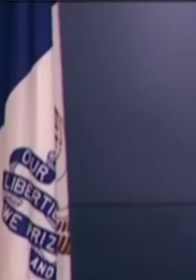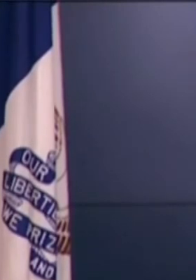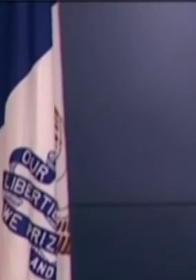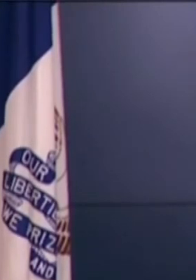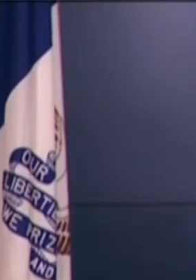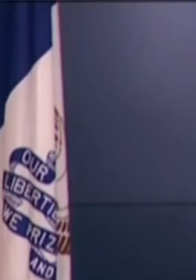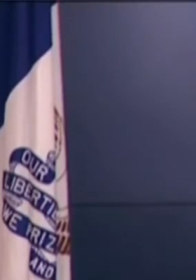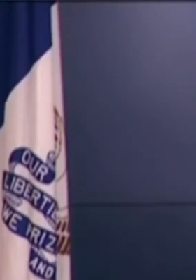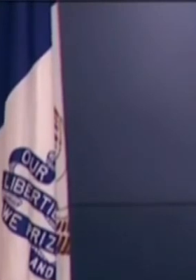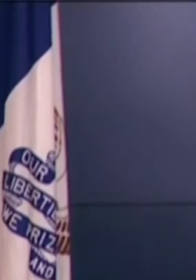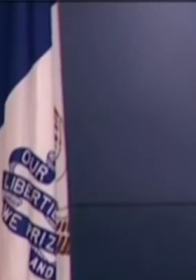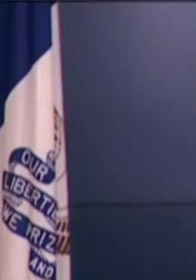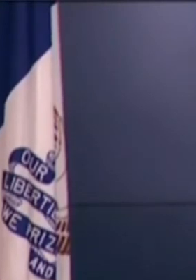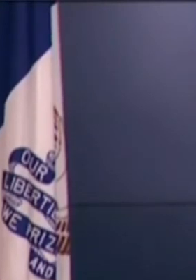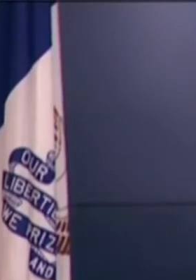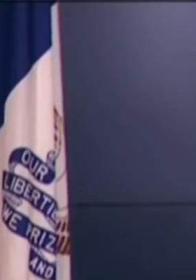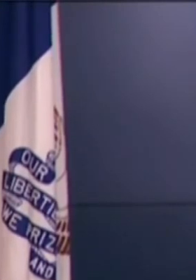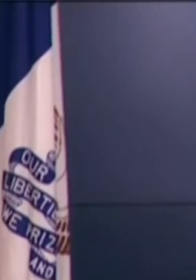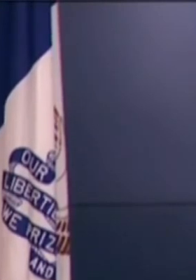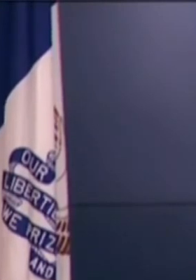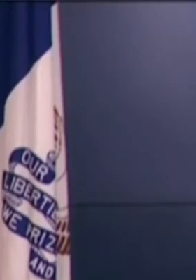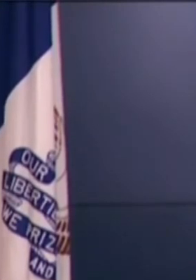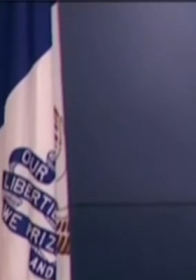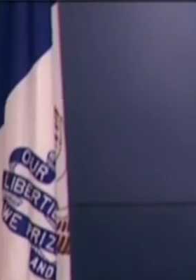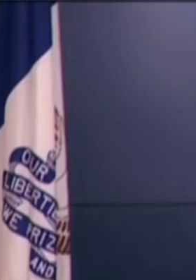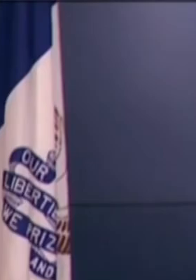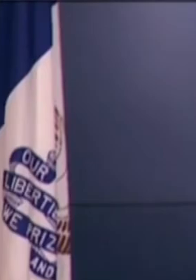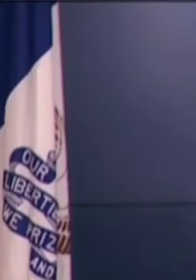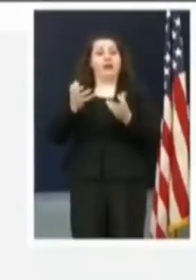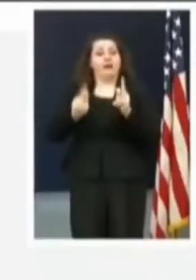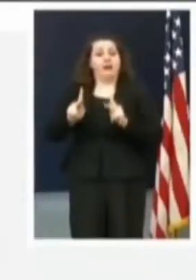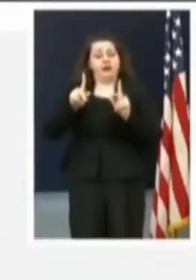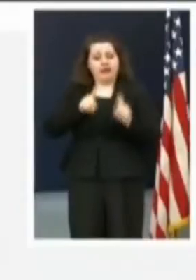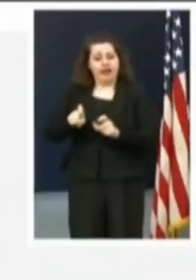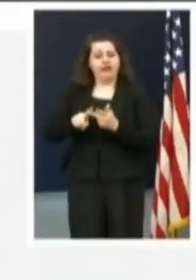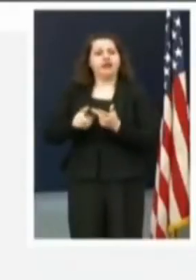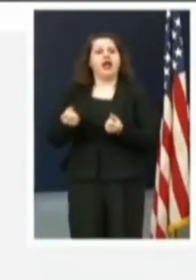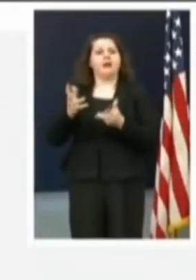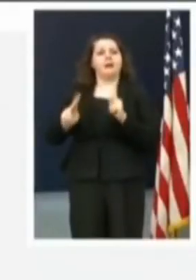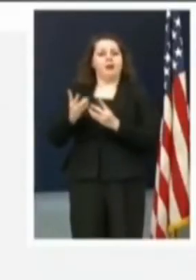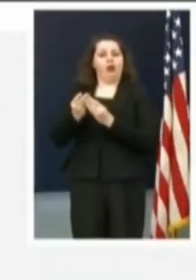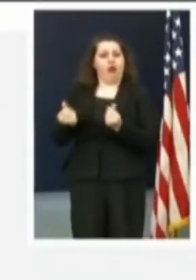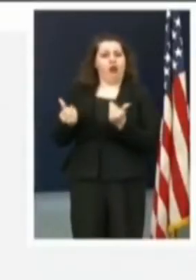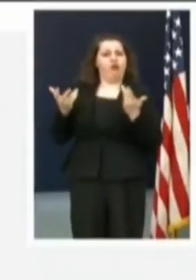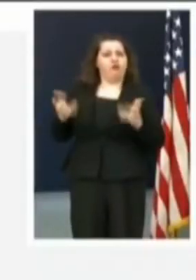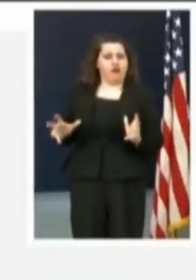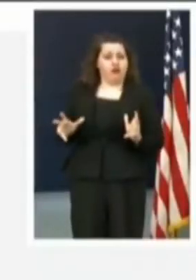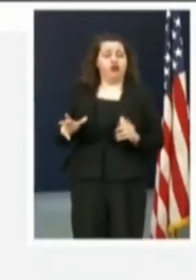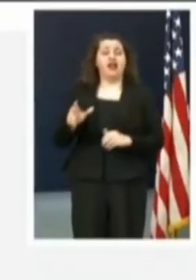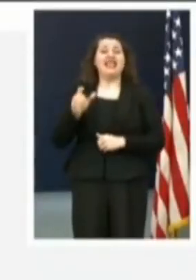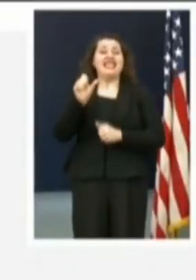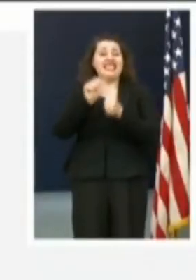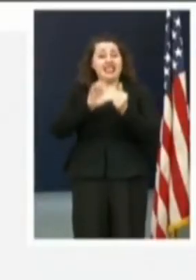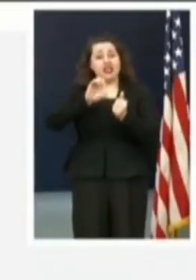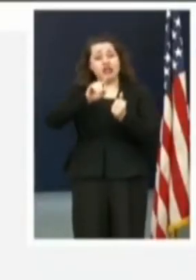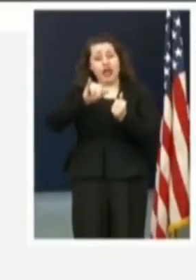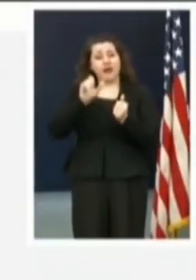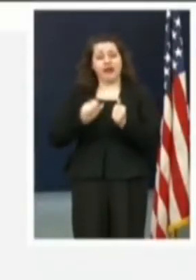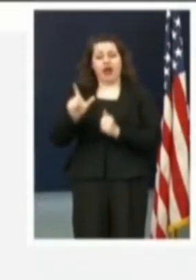the numbers that I report in my press conference each day and more. And that website is coronavirus